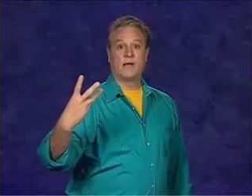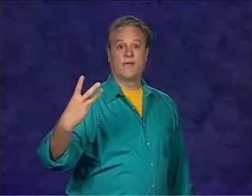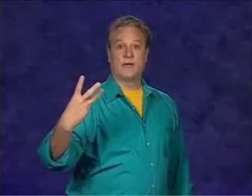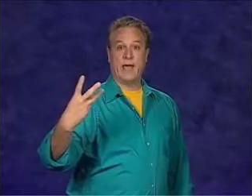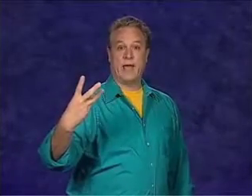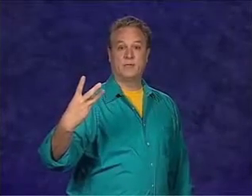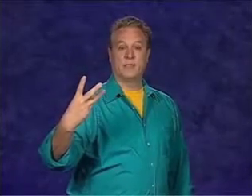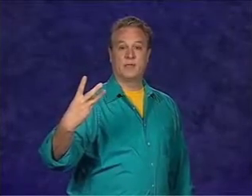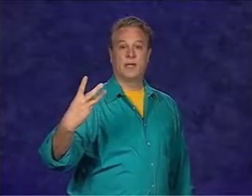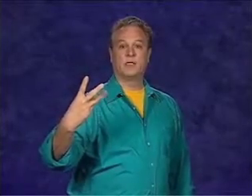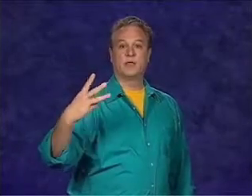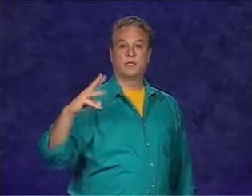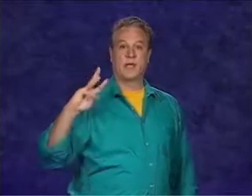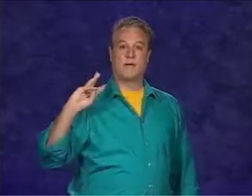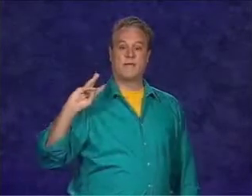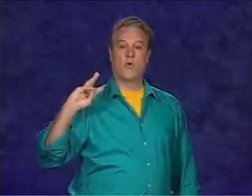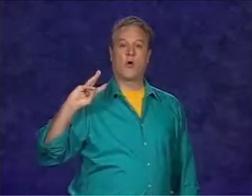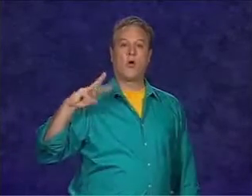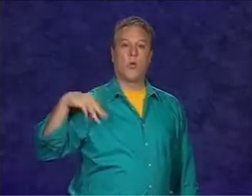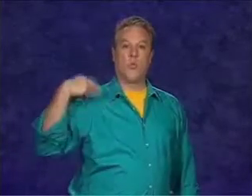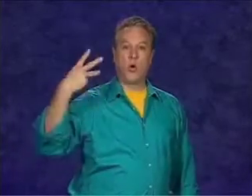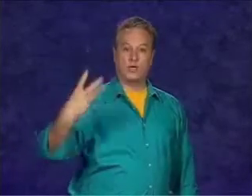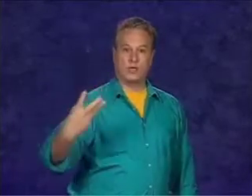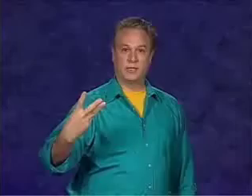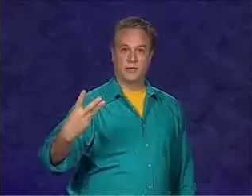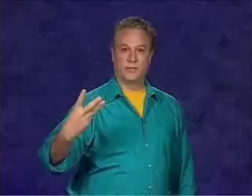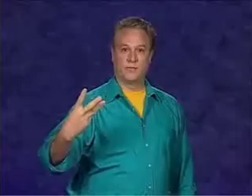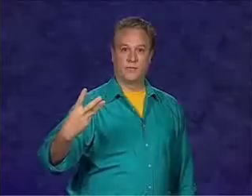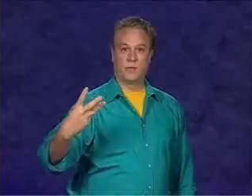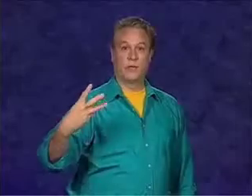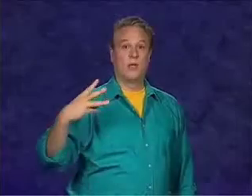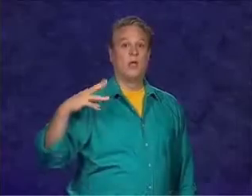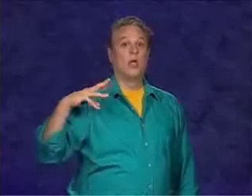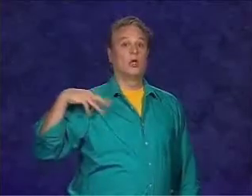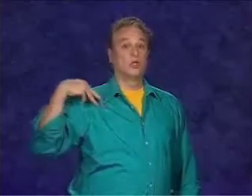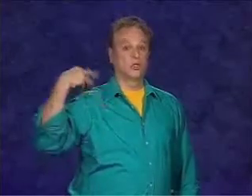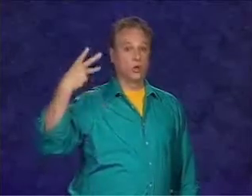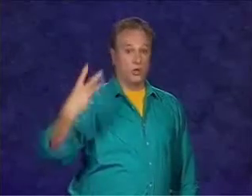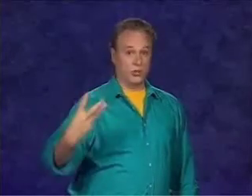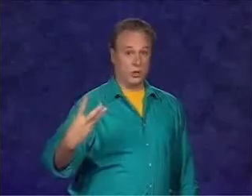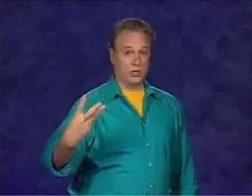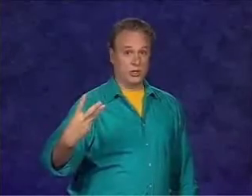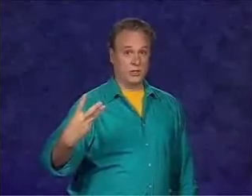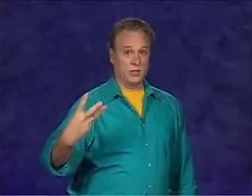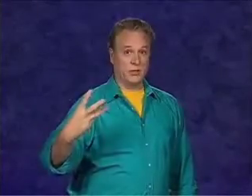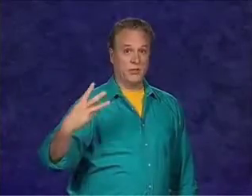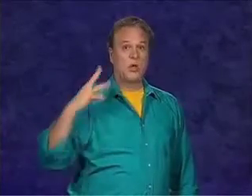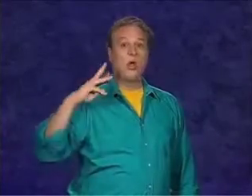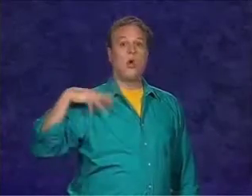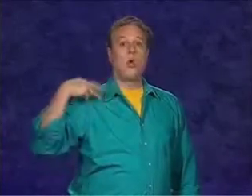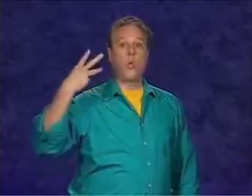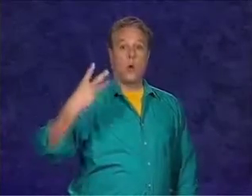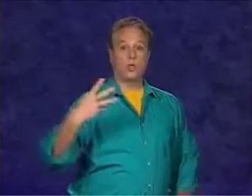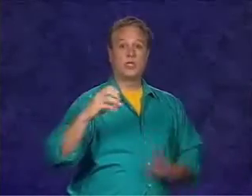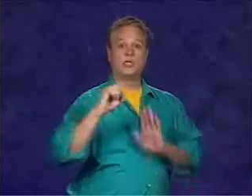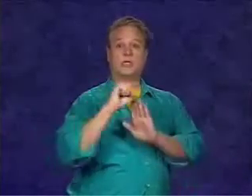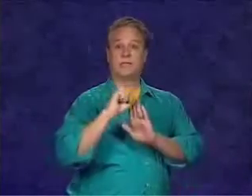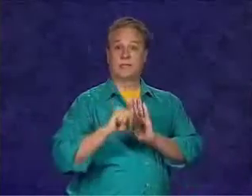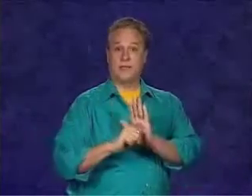for captain into the sign for Washington. George Washington, Washington